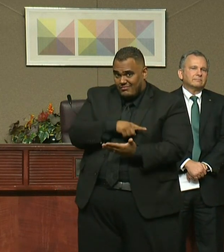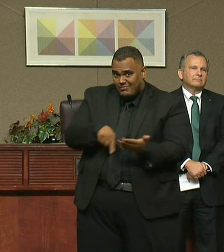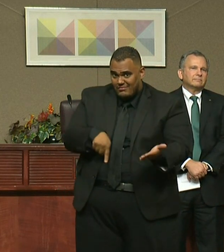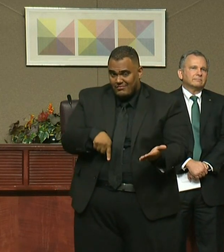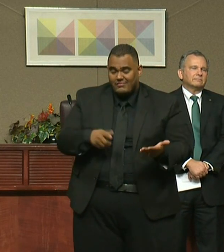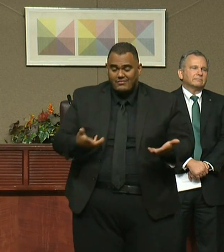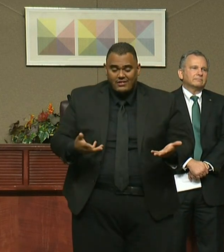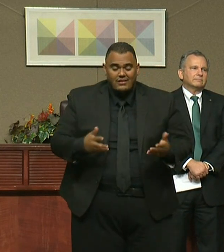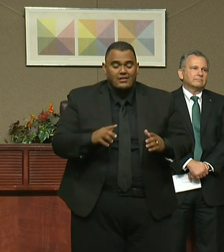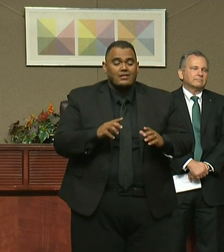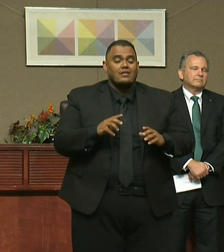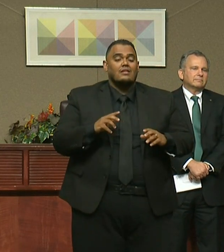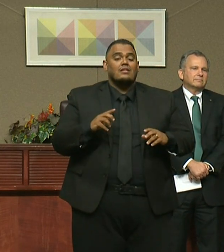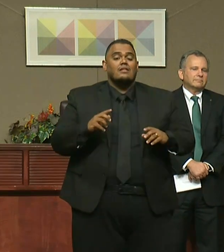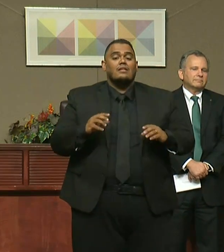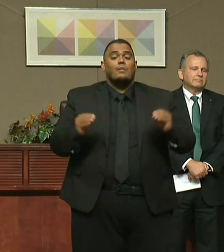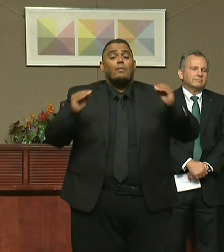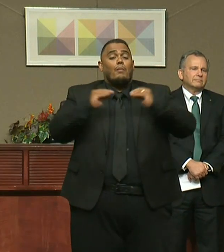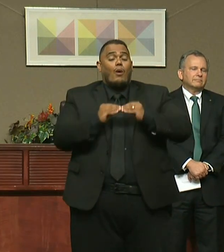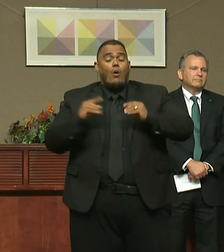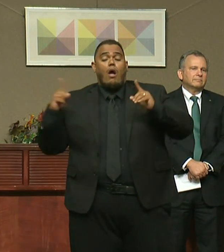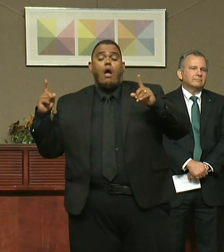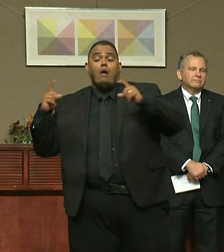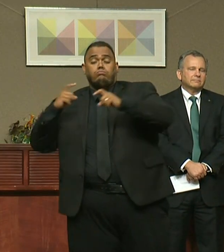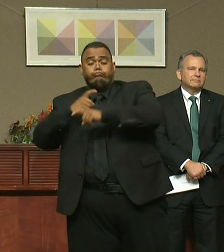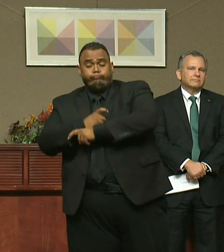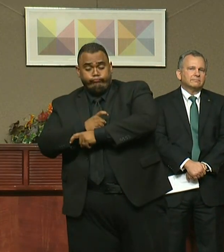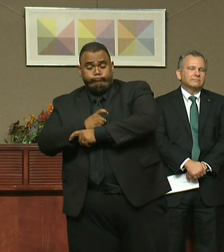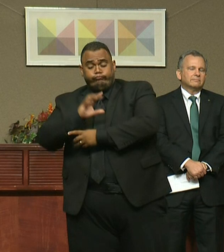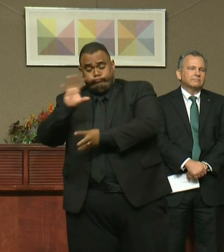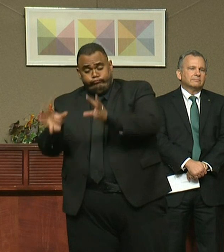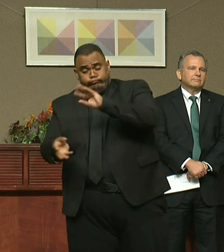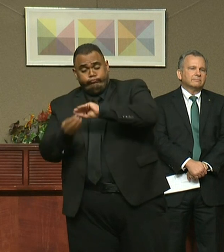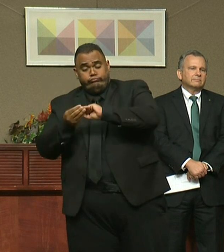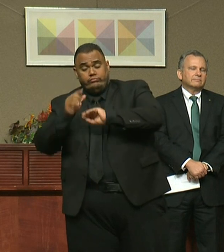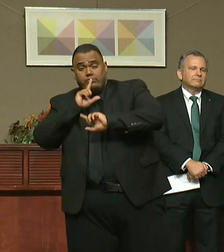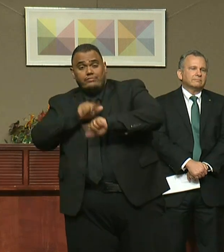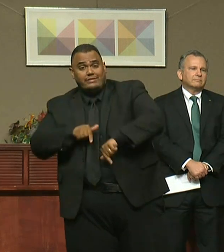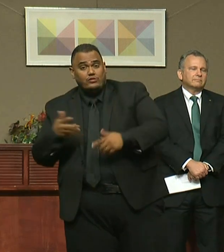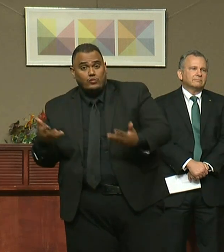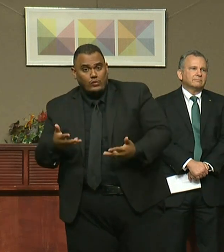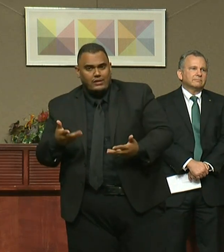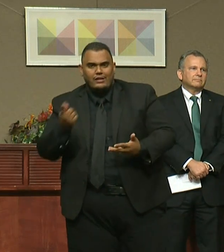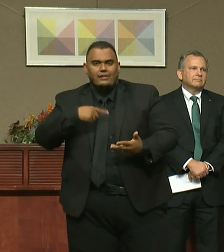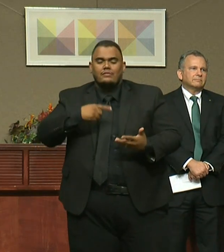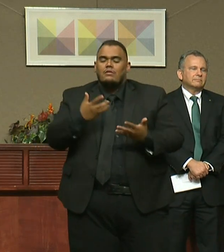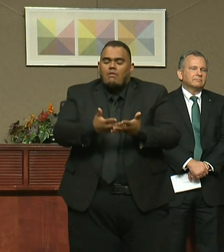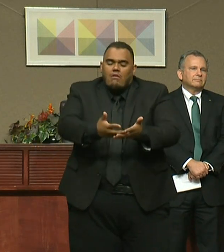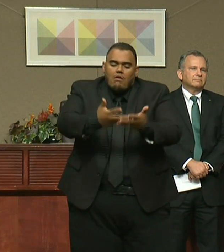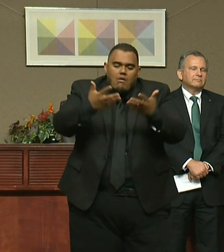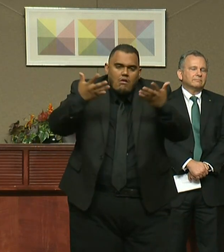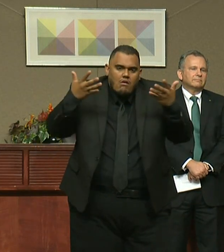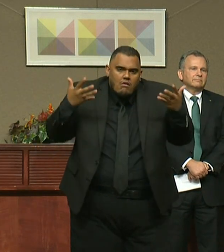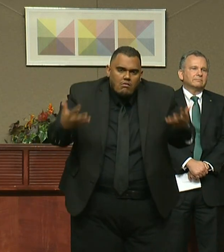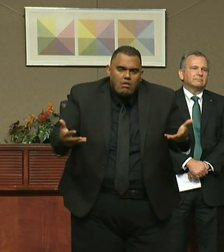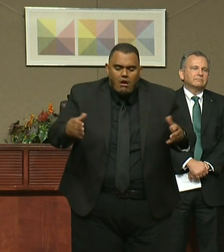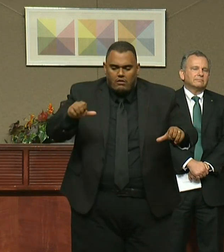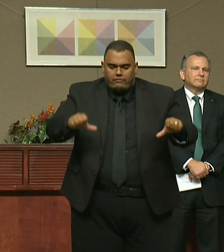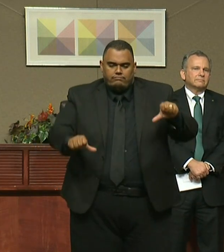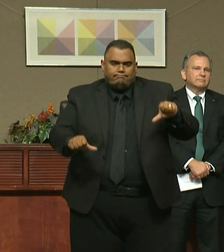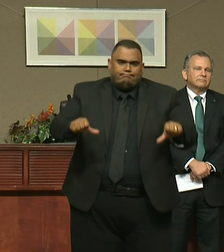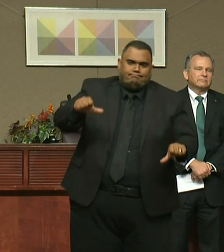The more comprehensive answer is we have a lot of uncertainty. So there has been